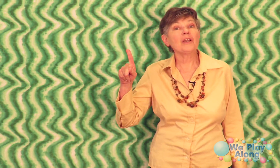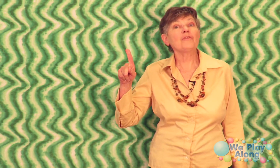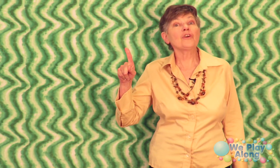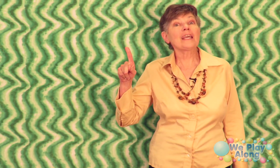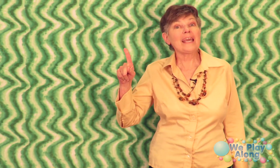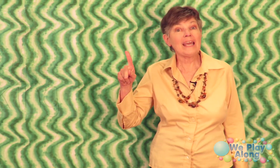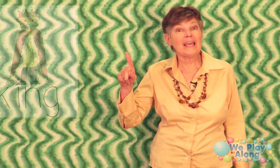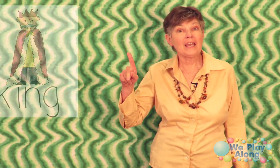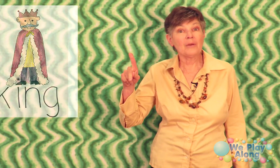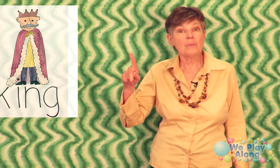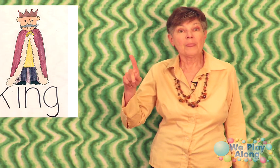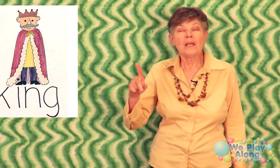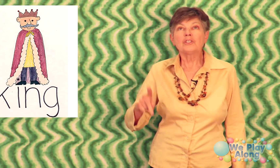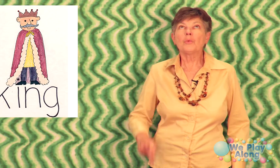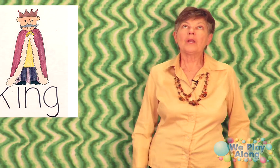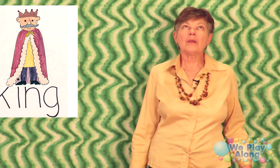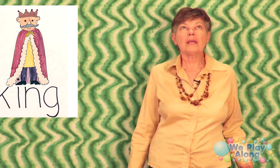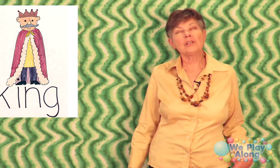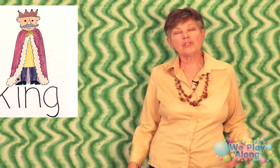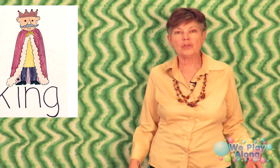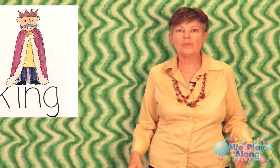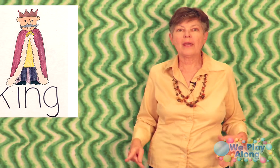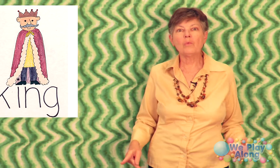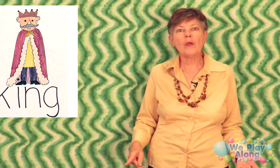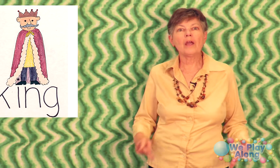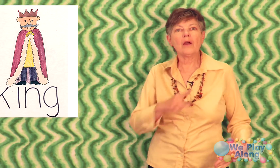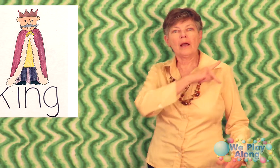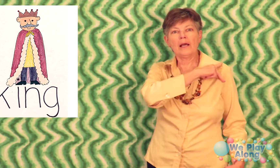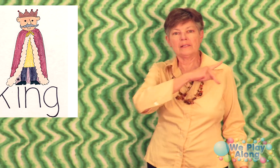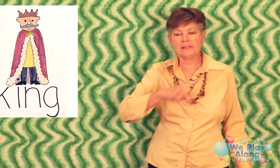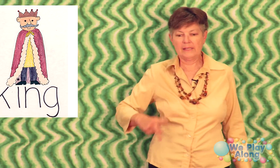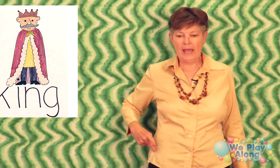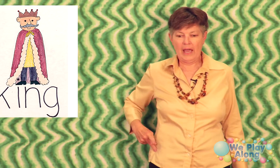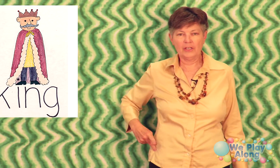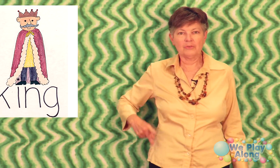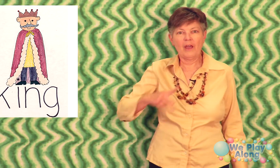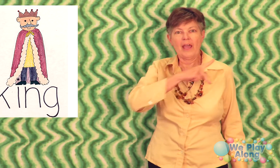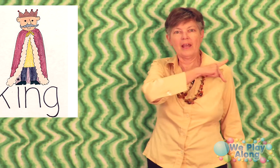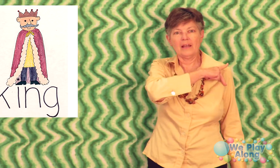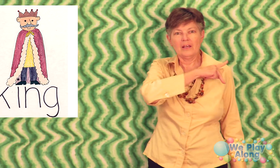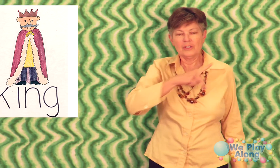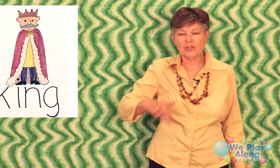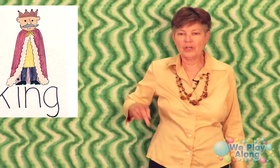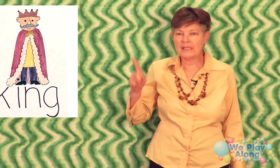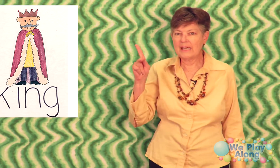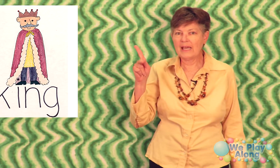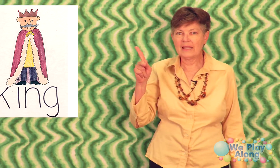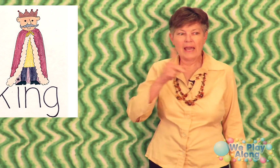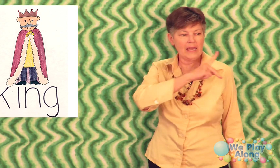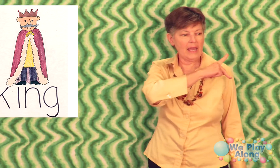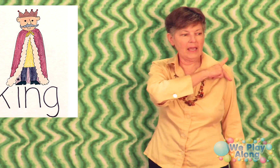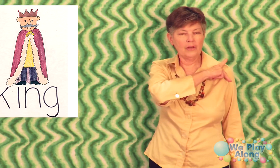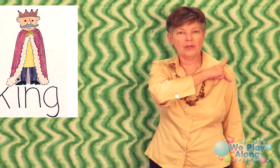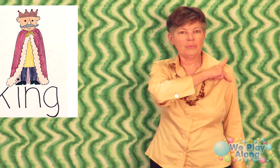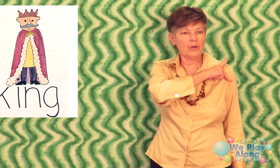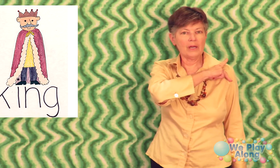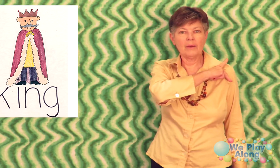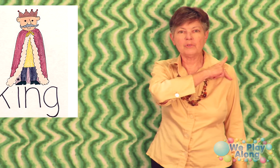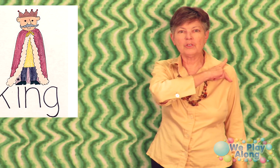for king. So what do kings do? They wear a sash, right? So you're going to take that K and you're going to put it up to